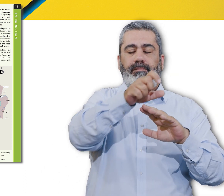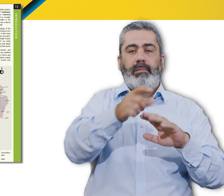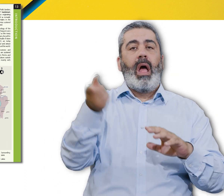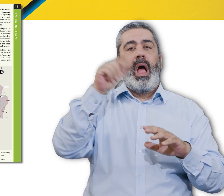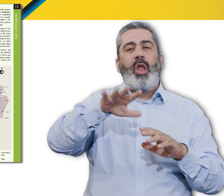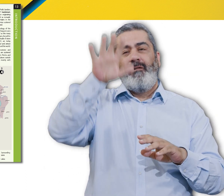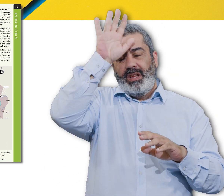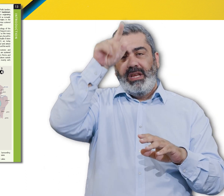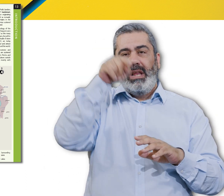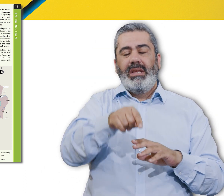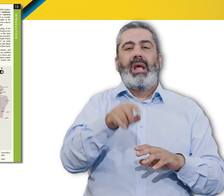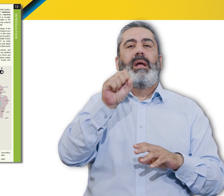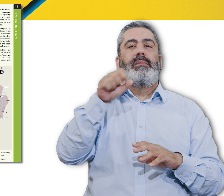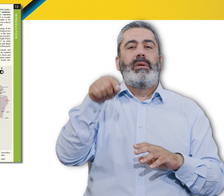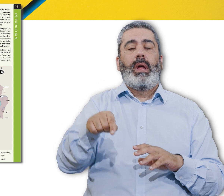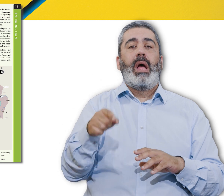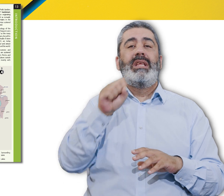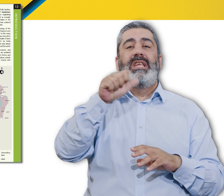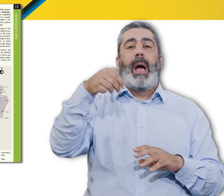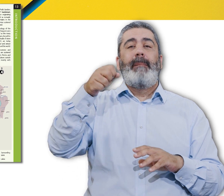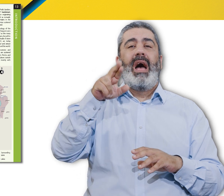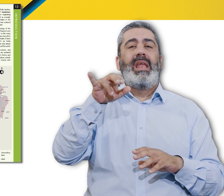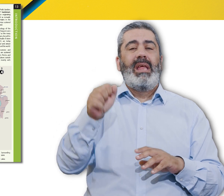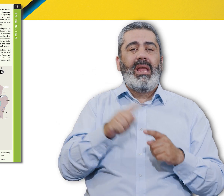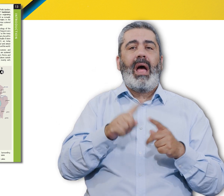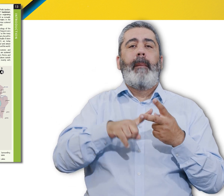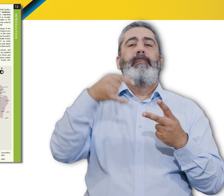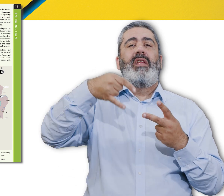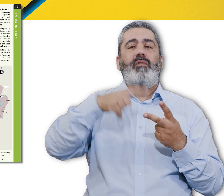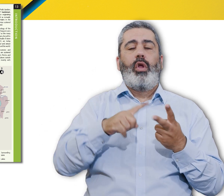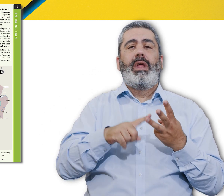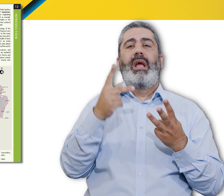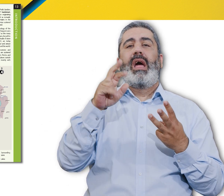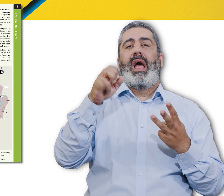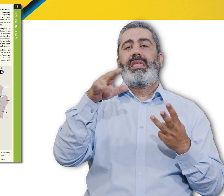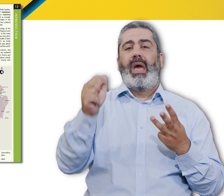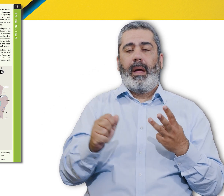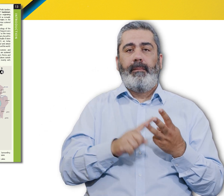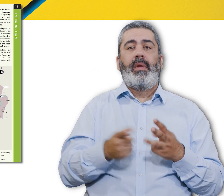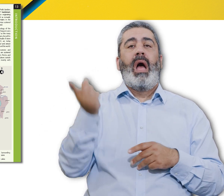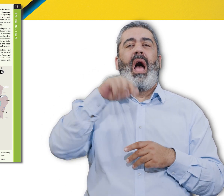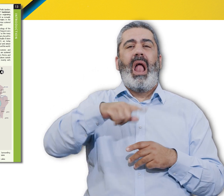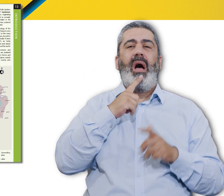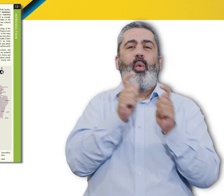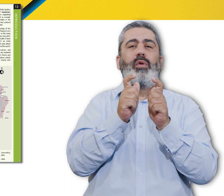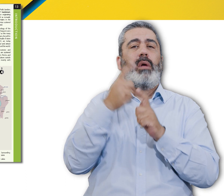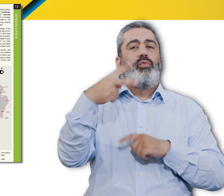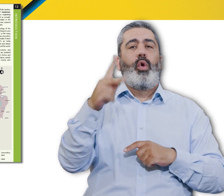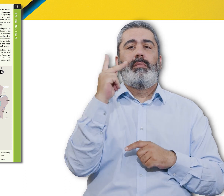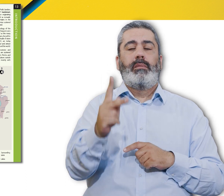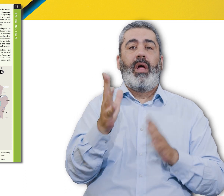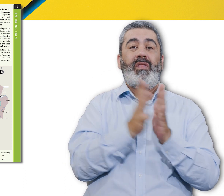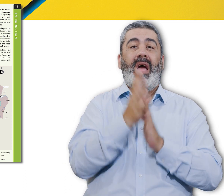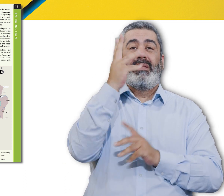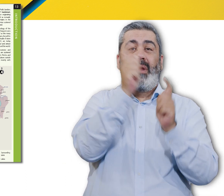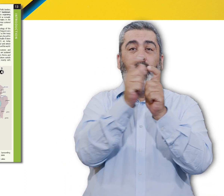of the mounds of Smolaikas, Vasilitsa and Lybkos, Samarina, Smixi, Privolid, Avdela and Krania.